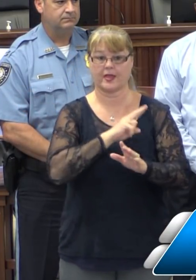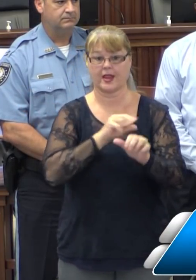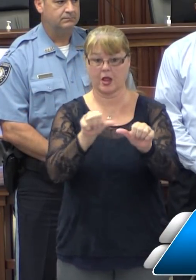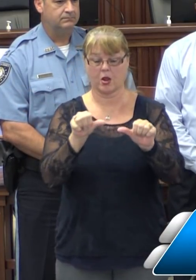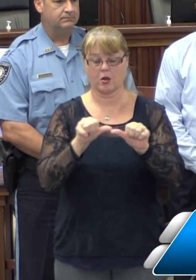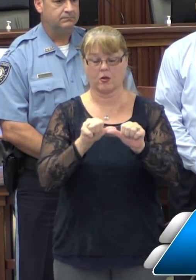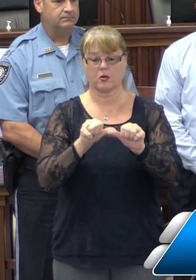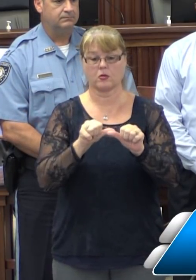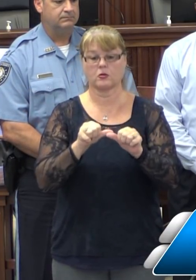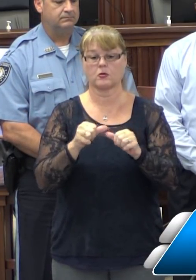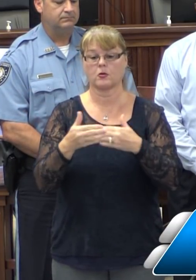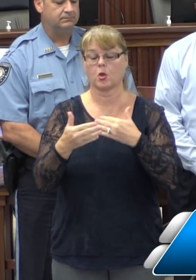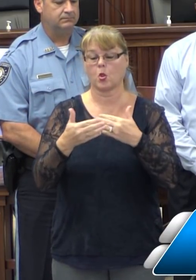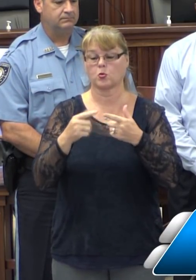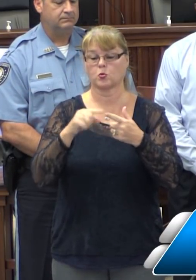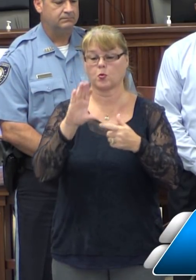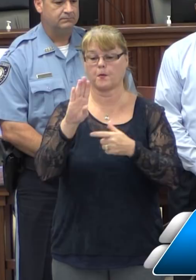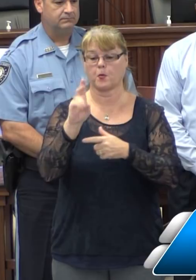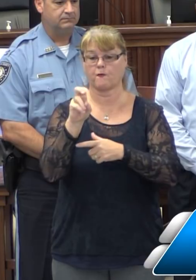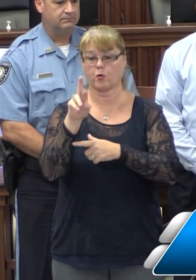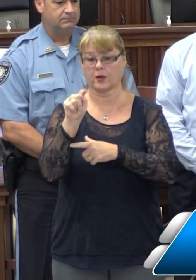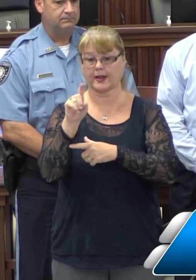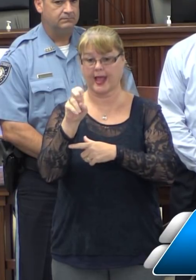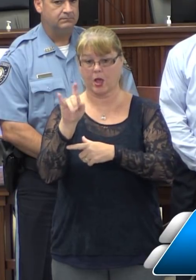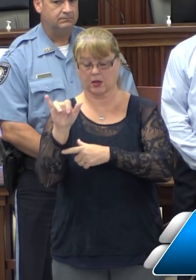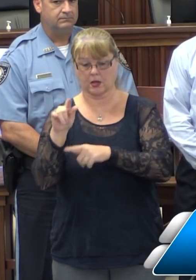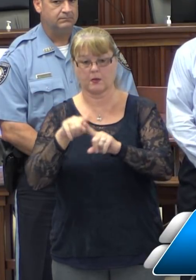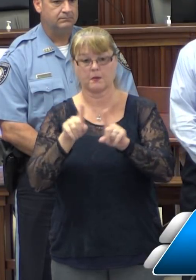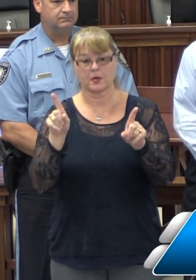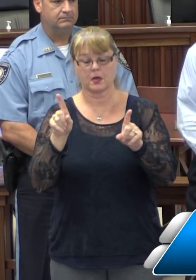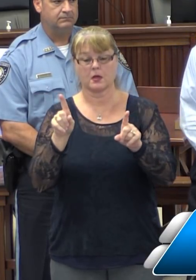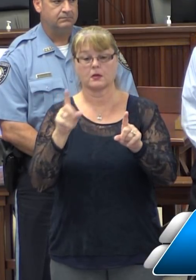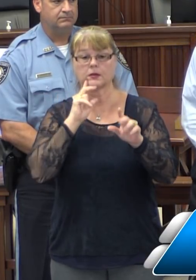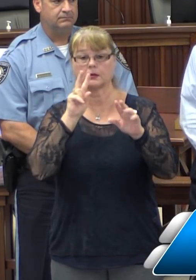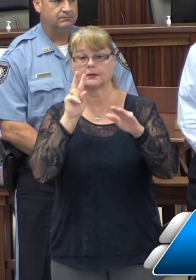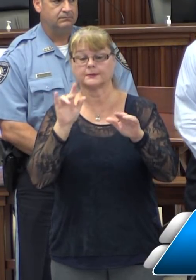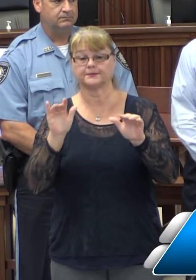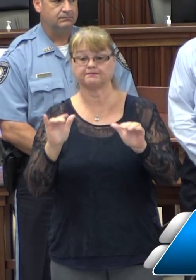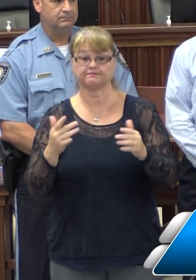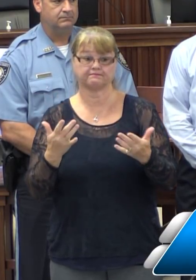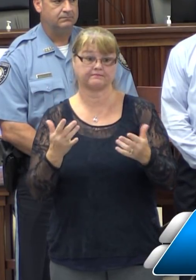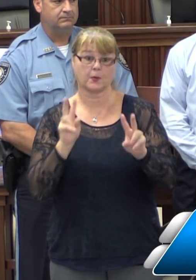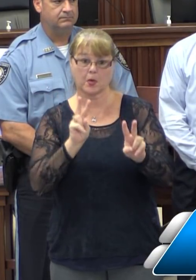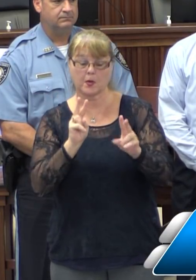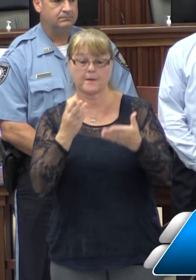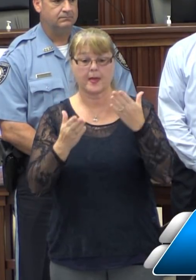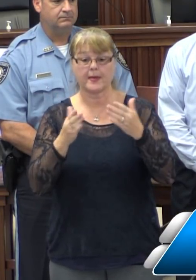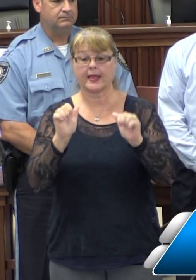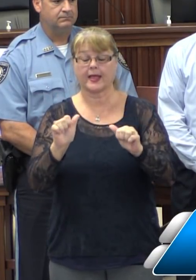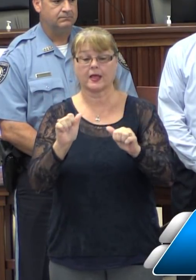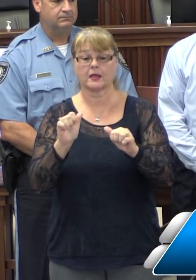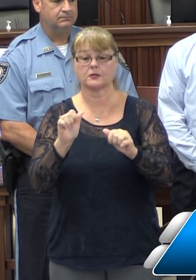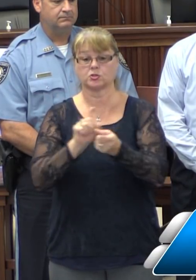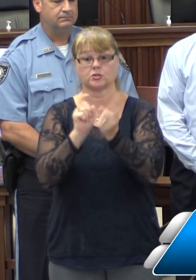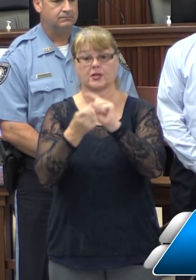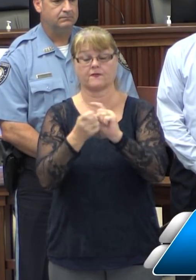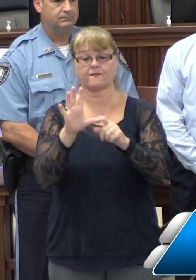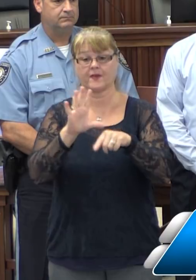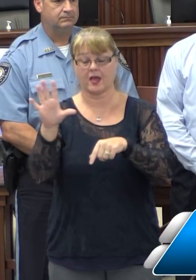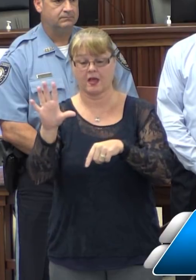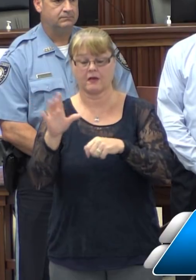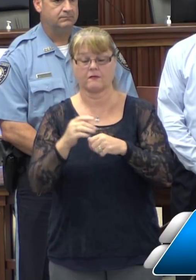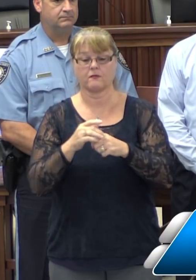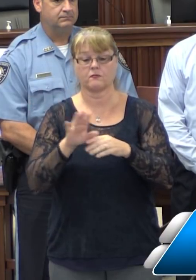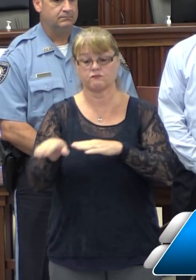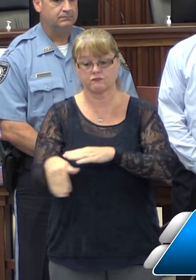of Beaufort County. We do anticipate that some of those watches and warnings may include Beaufort County, either at the 5 o'clock p.m. or into